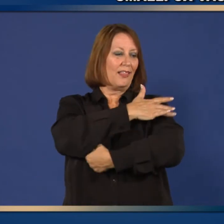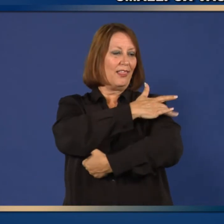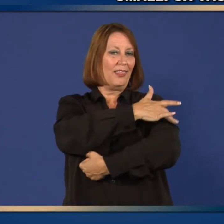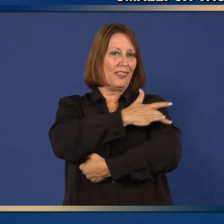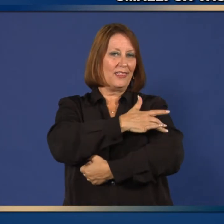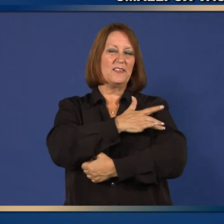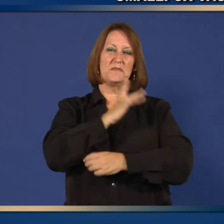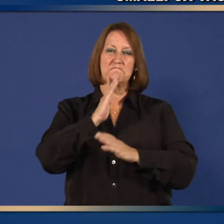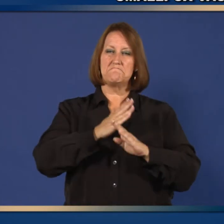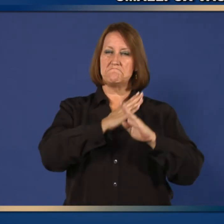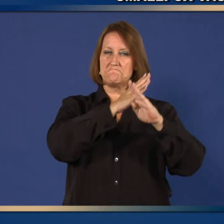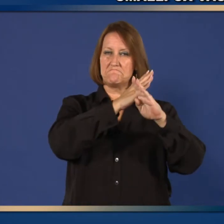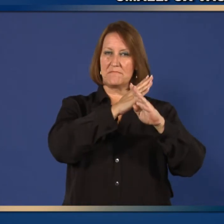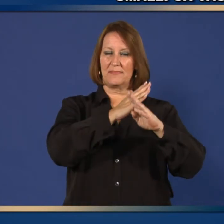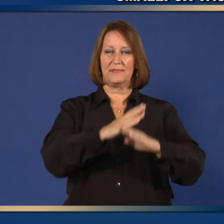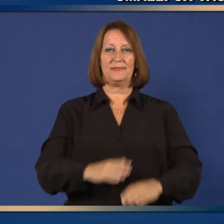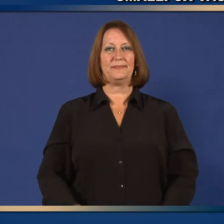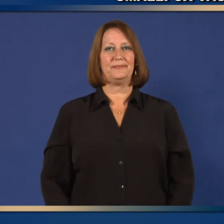Don't share towels.